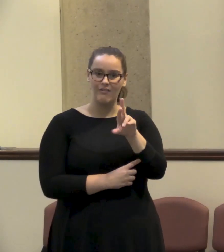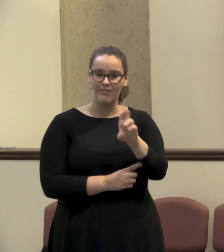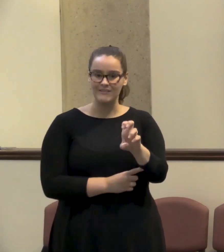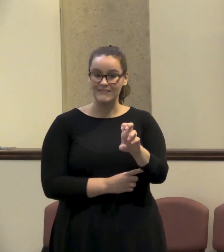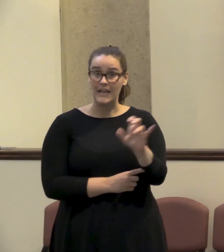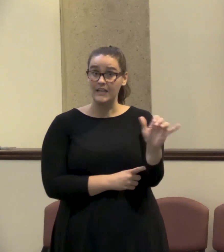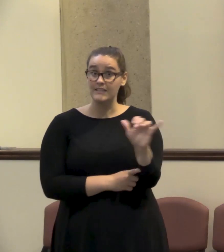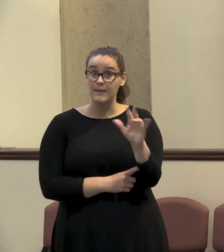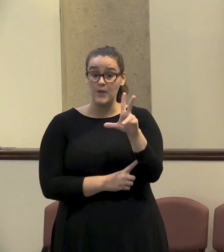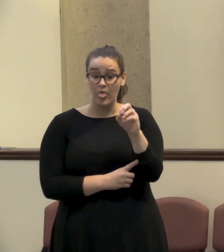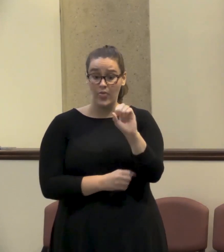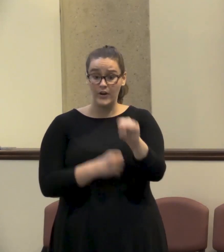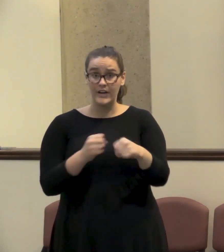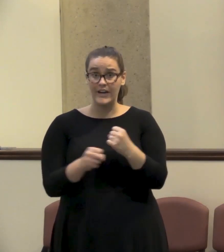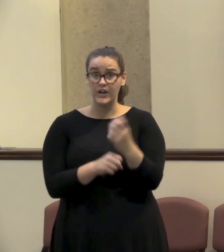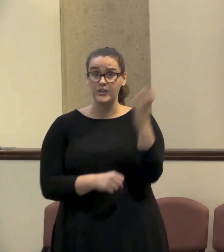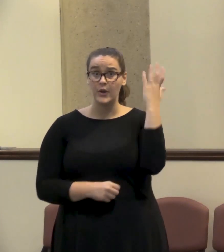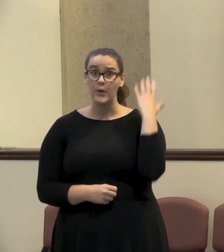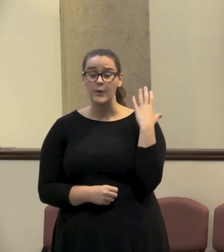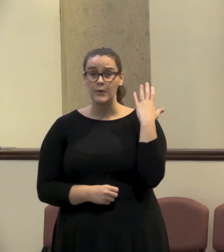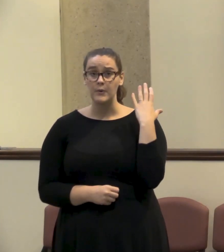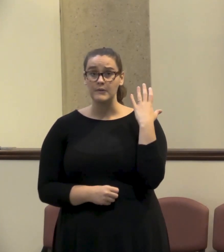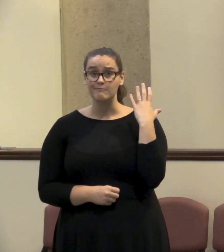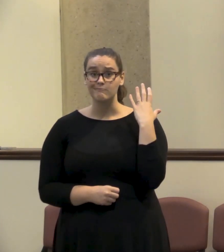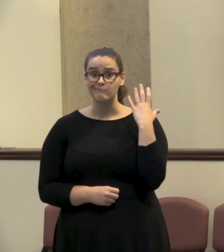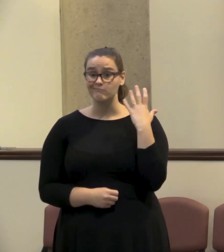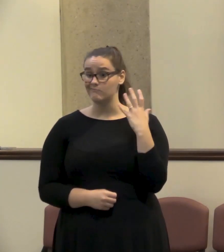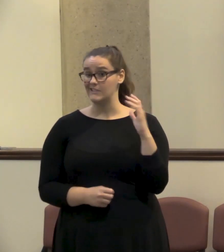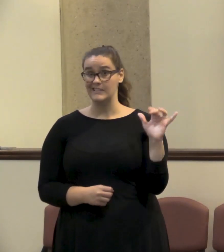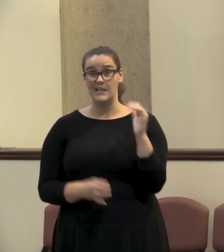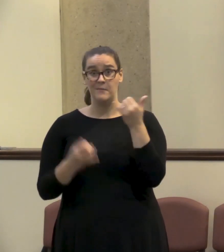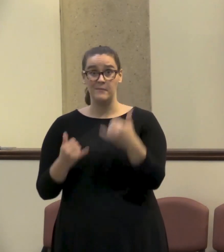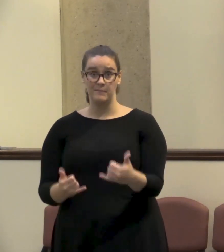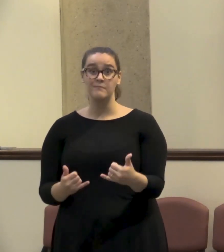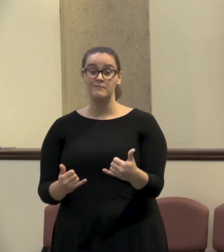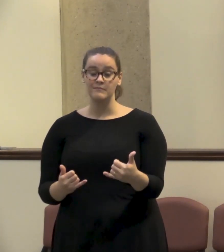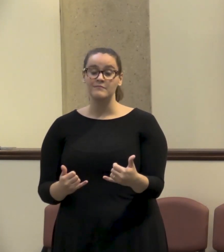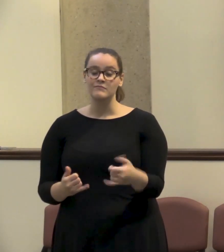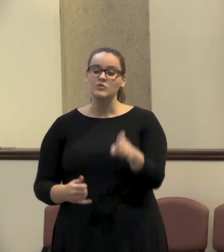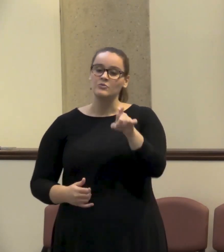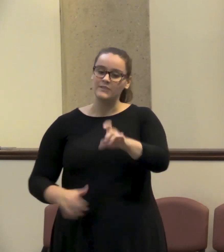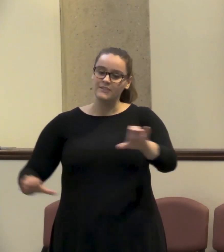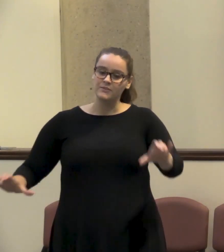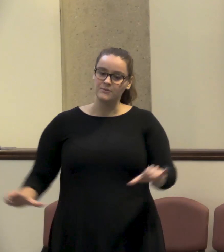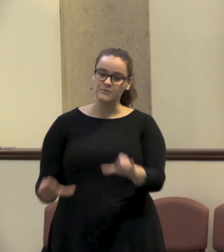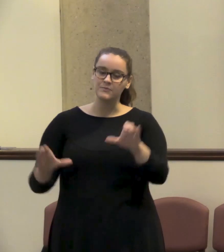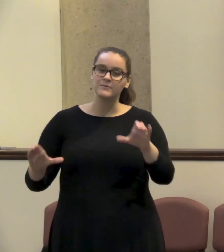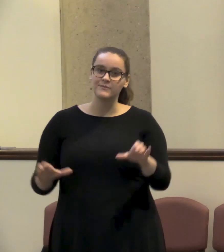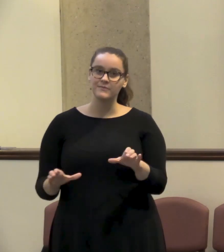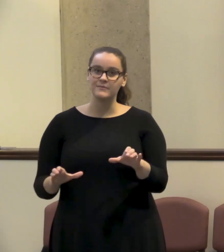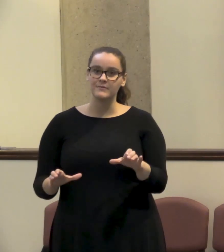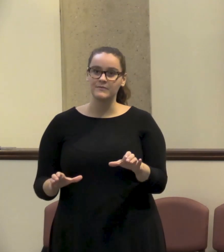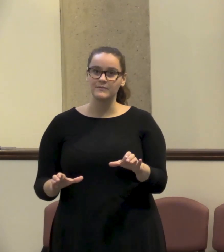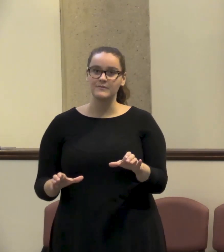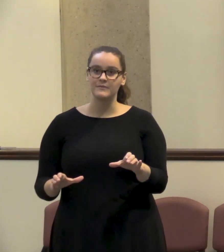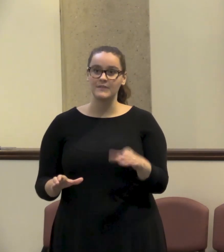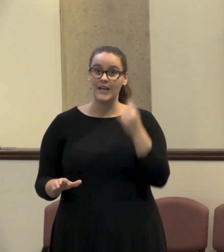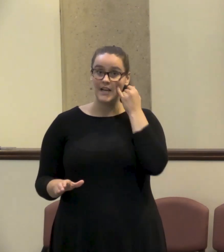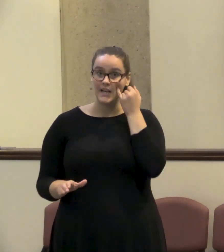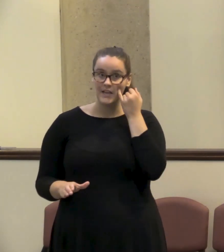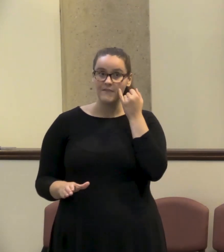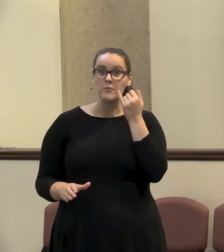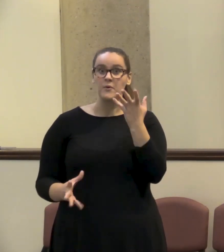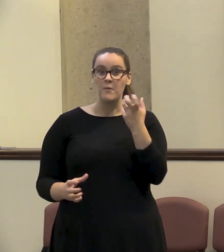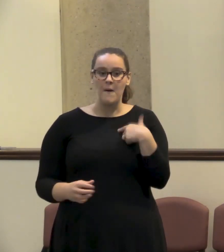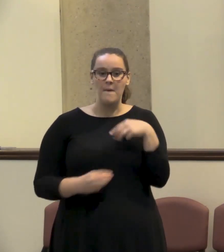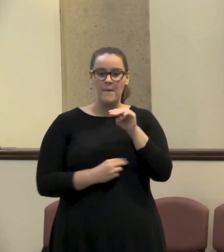ago. Reducing and recycling is the solution now. And we've got to go about doing that work. And we need, you know, if we're going to get Montgomery County